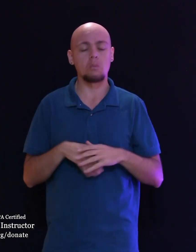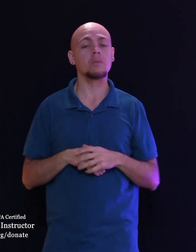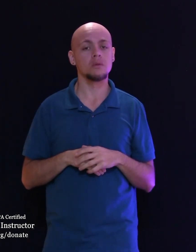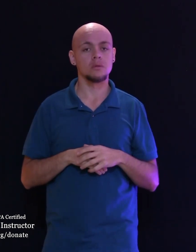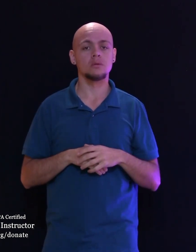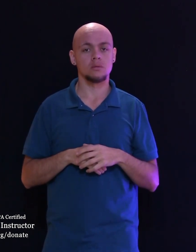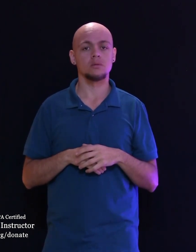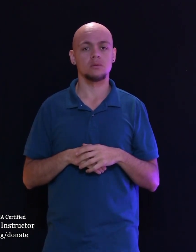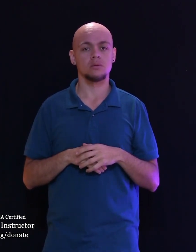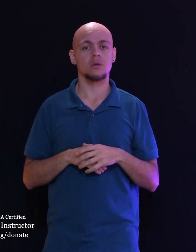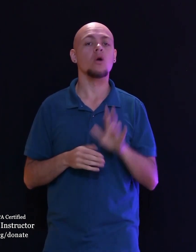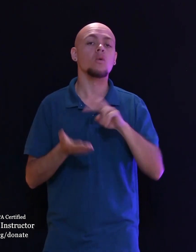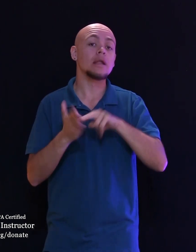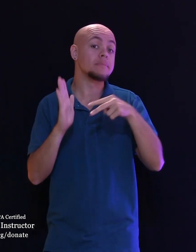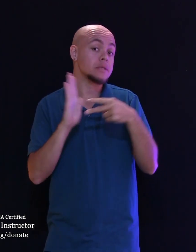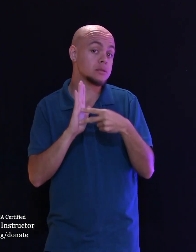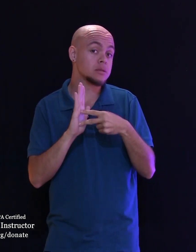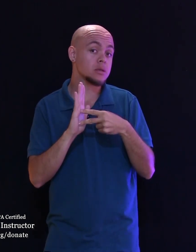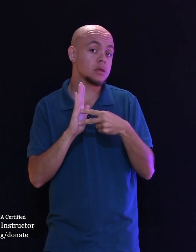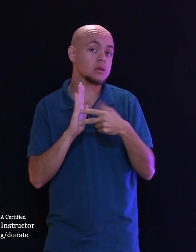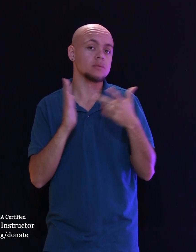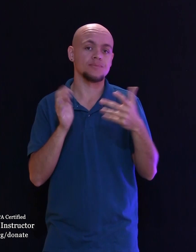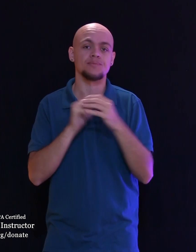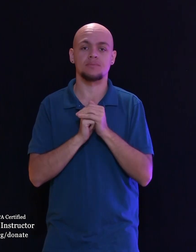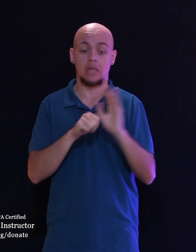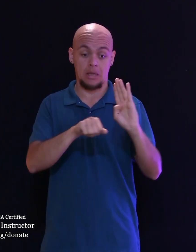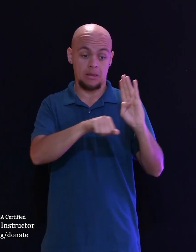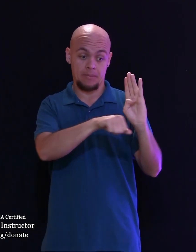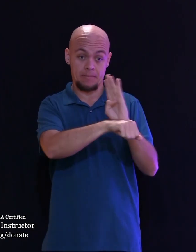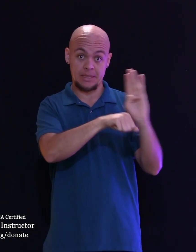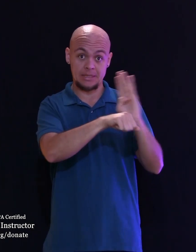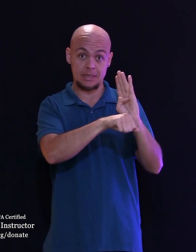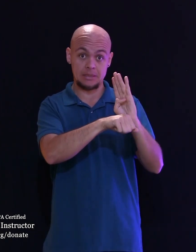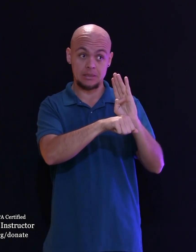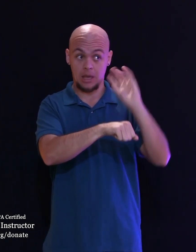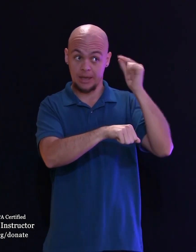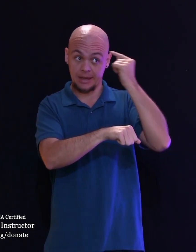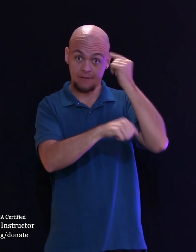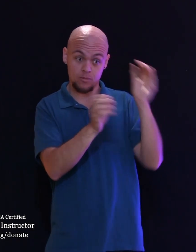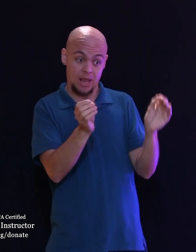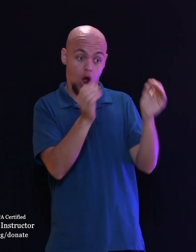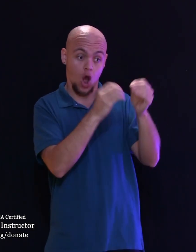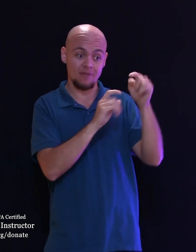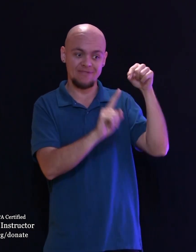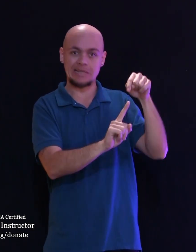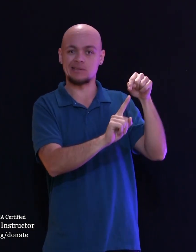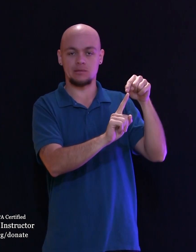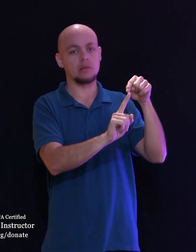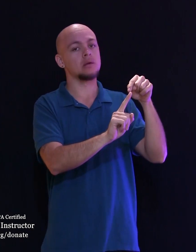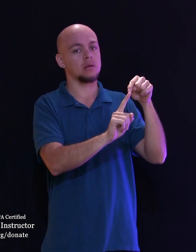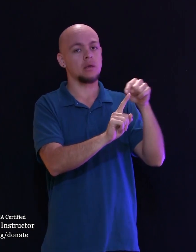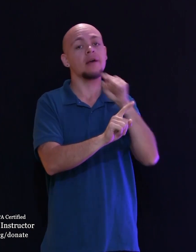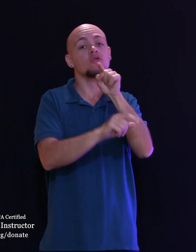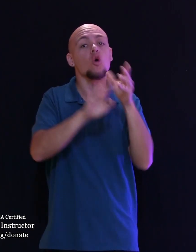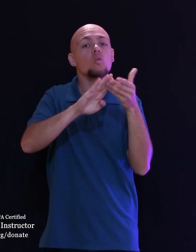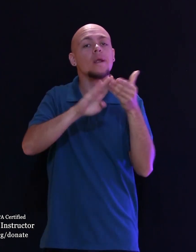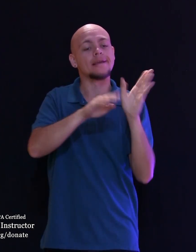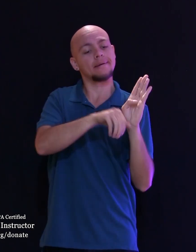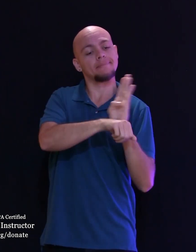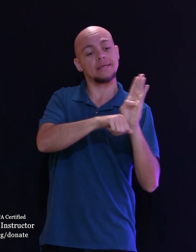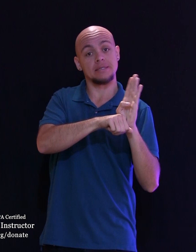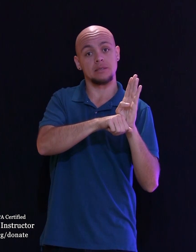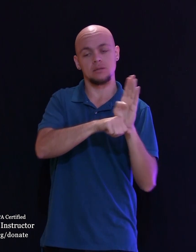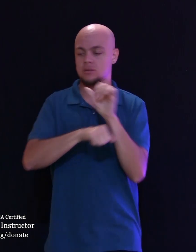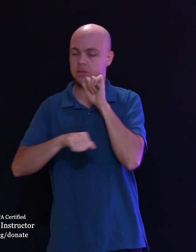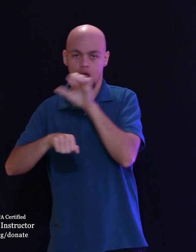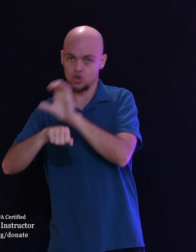I'm talking about things like businesses and governmental offices. See, if you're running a business, not